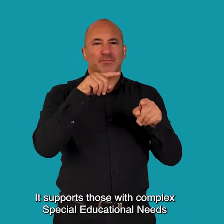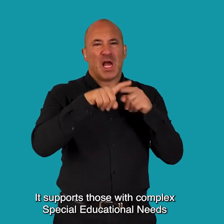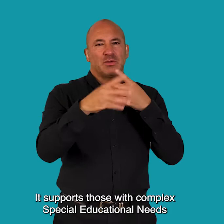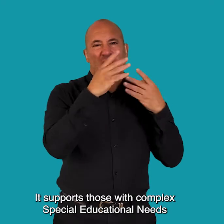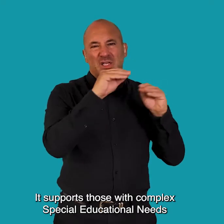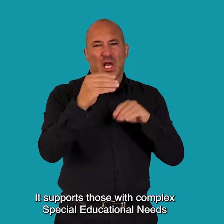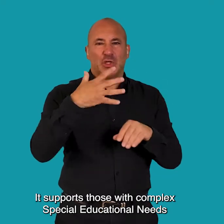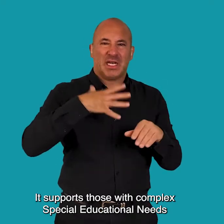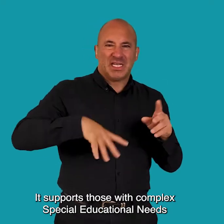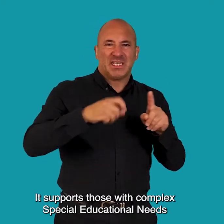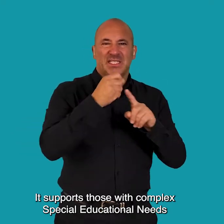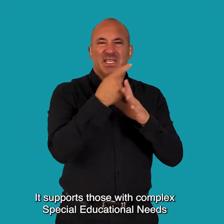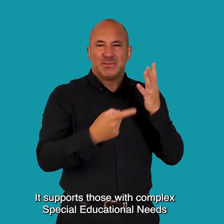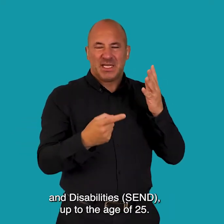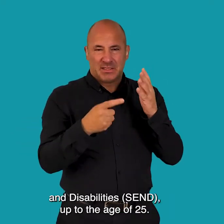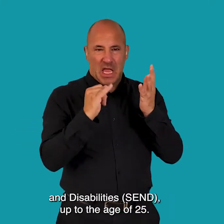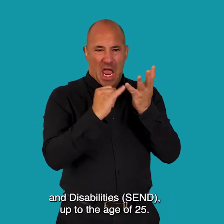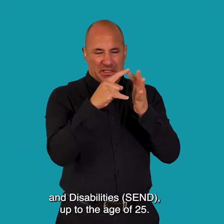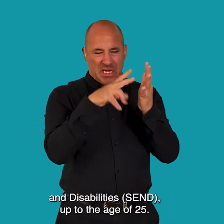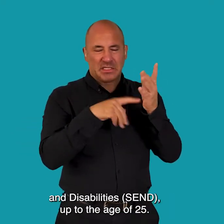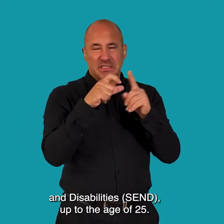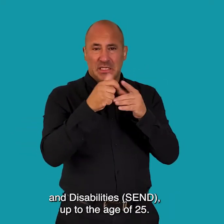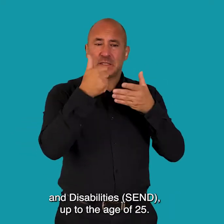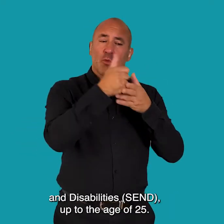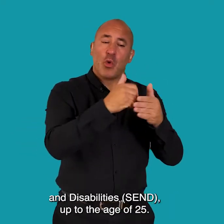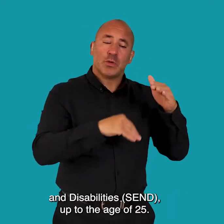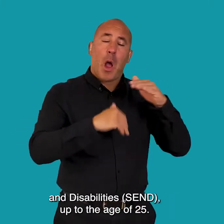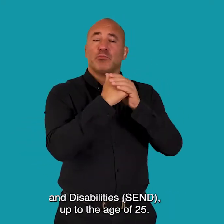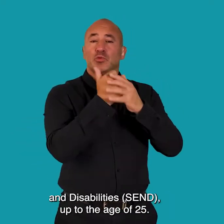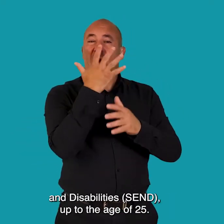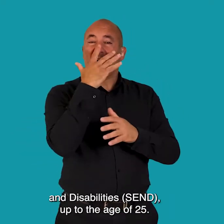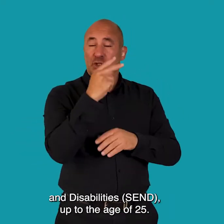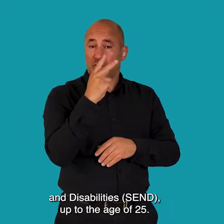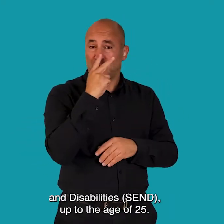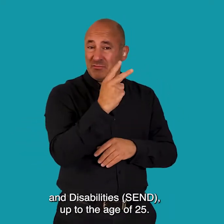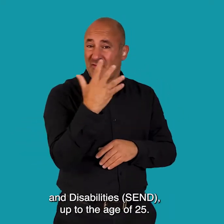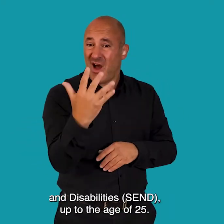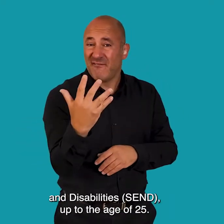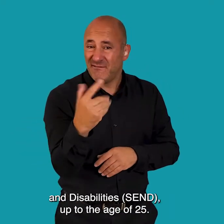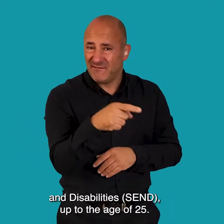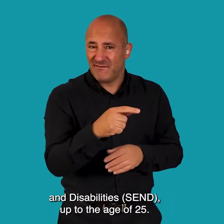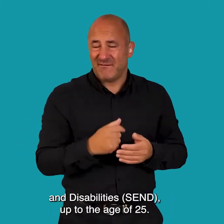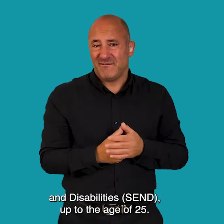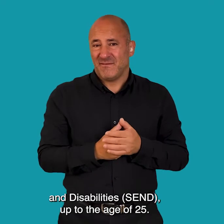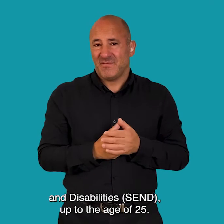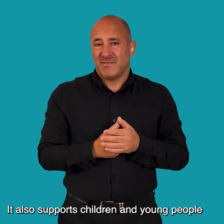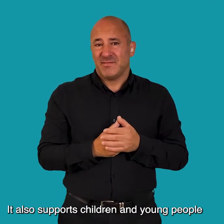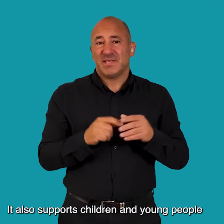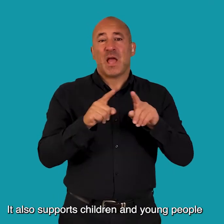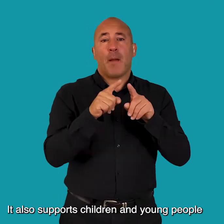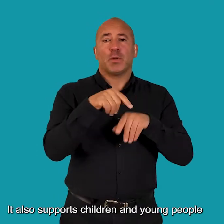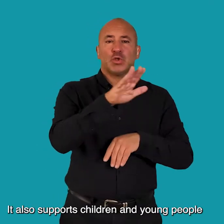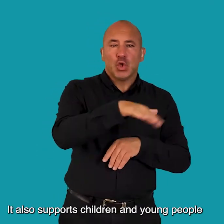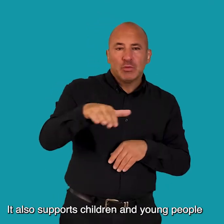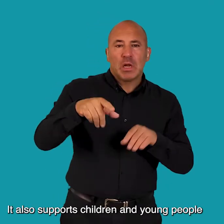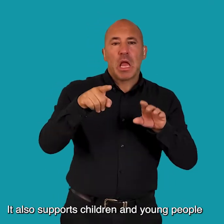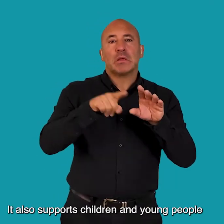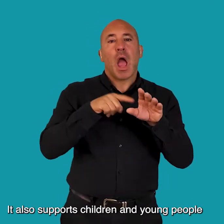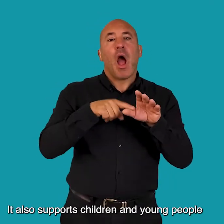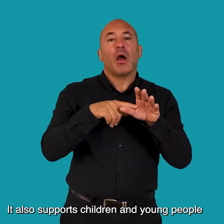special educational needs and disabilities, SEND, up to the age of 25. It also supports children and young